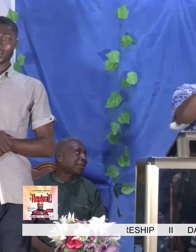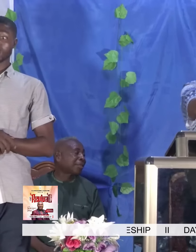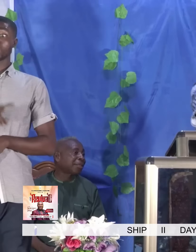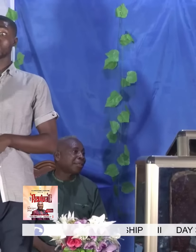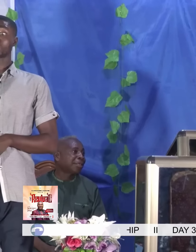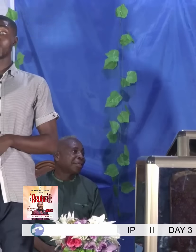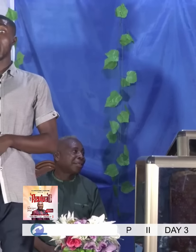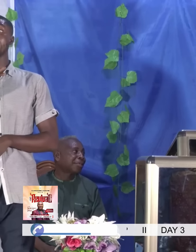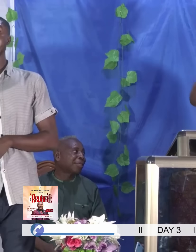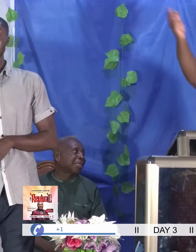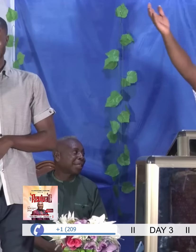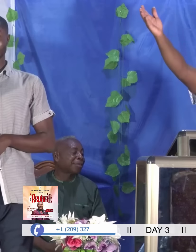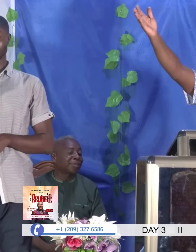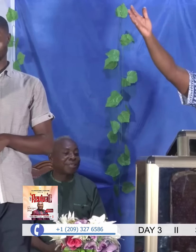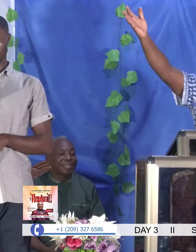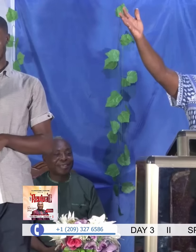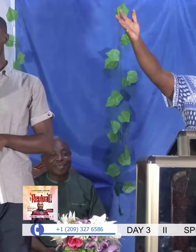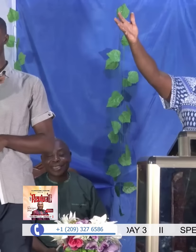200 million scadada. Waso bi 200 million. Aha.